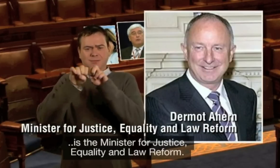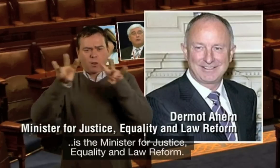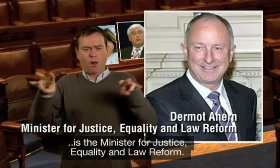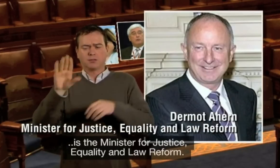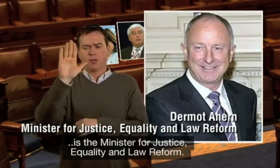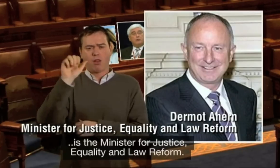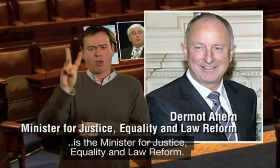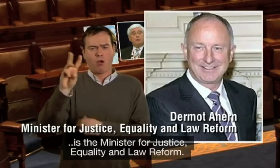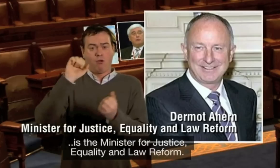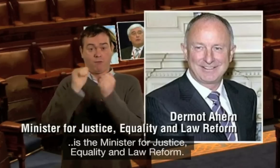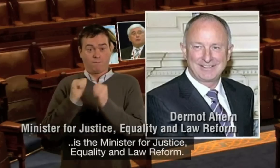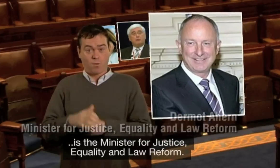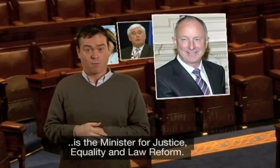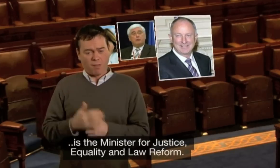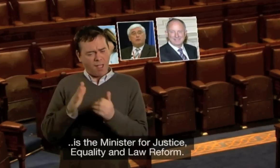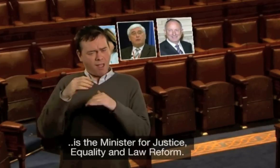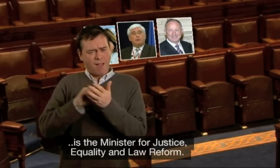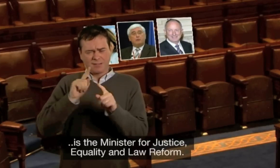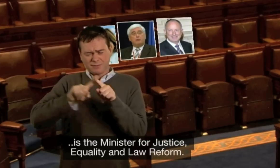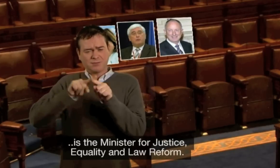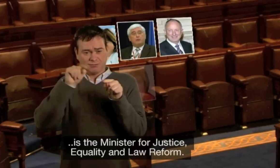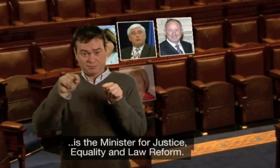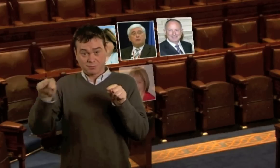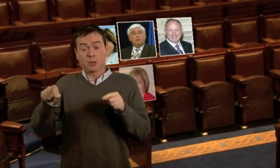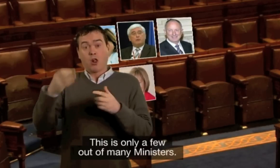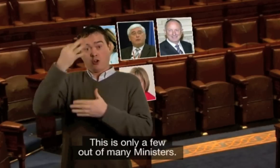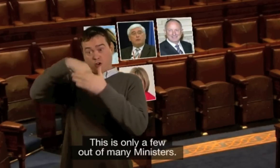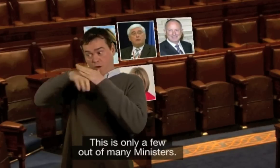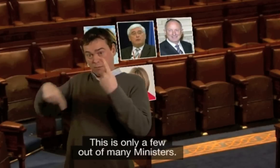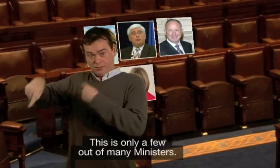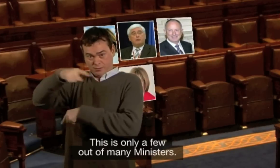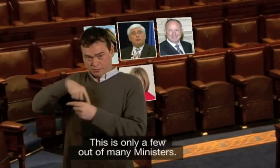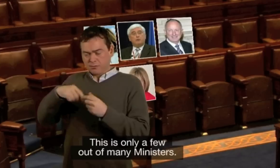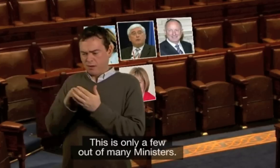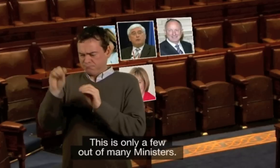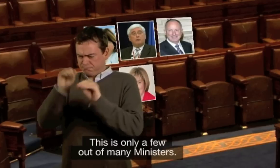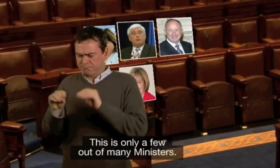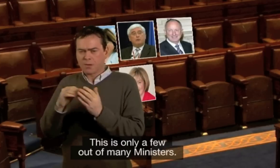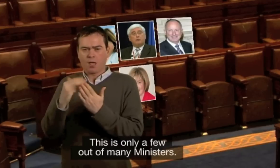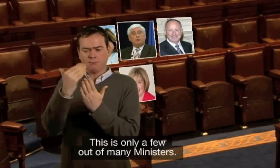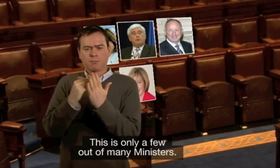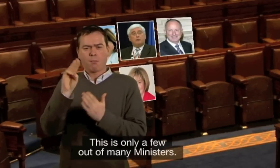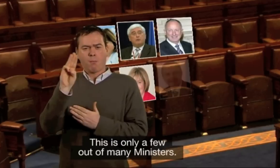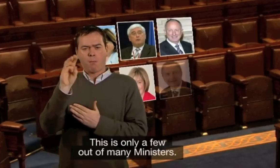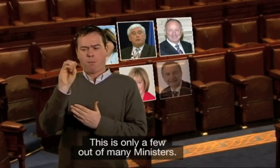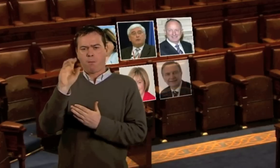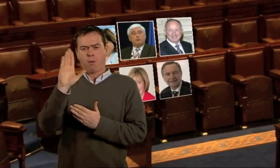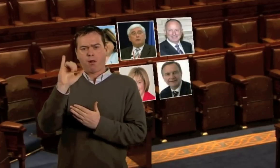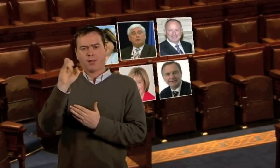Justice, Equality and Law Reform. This is only a few out of many ministers.